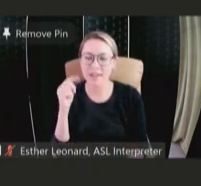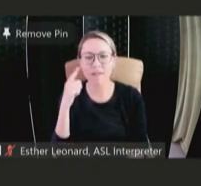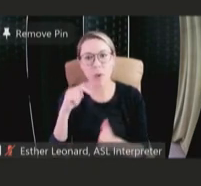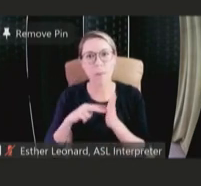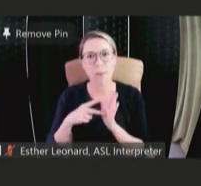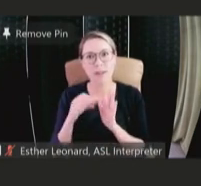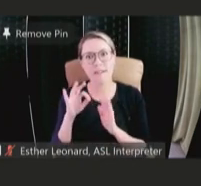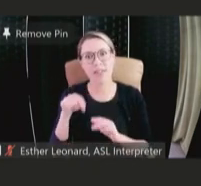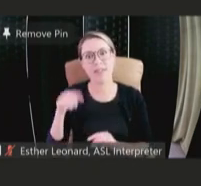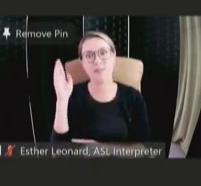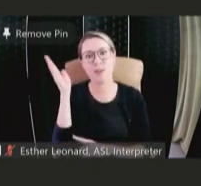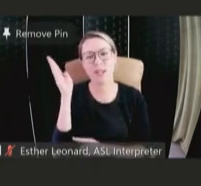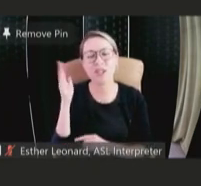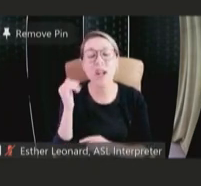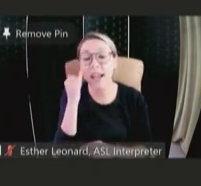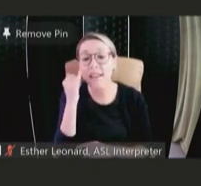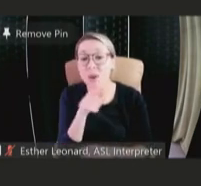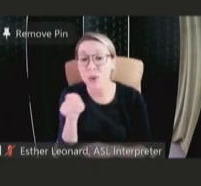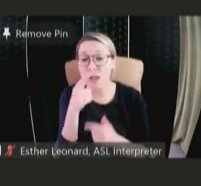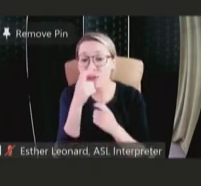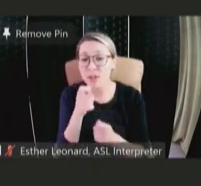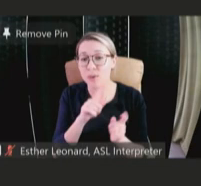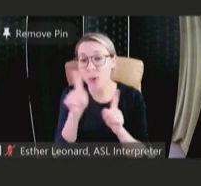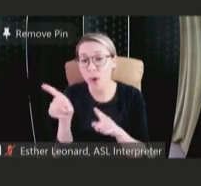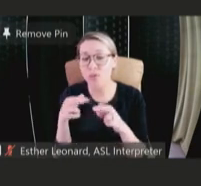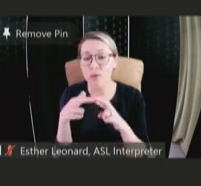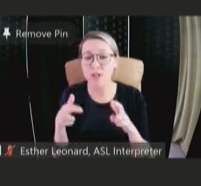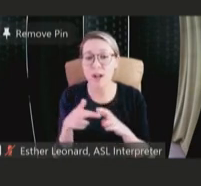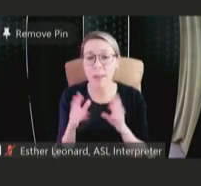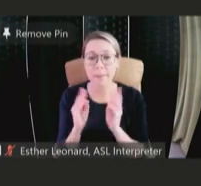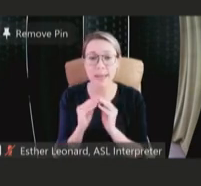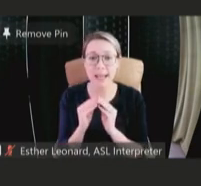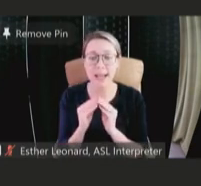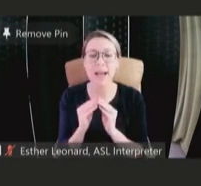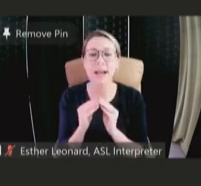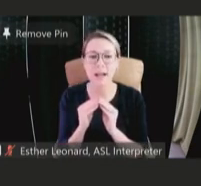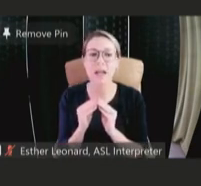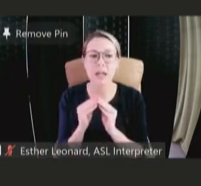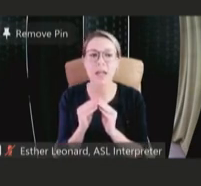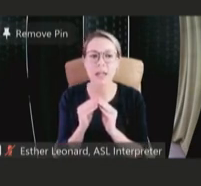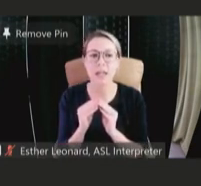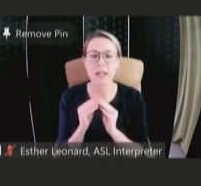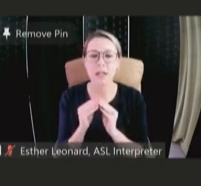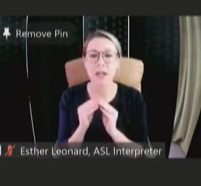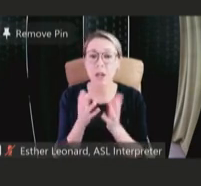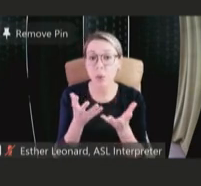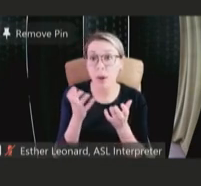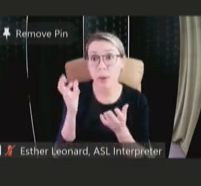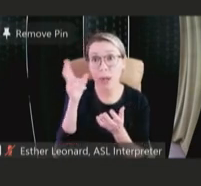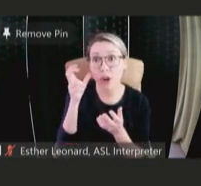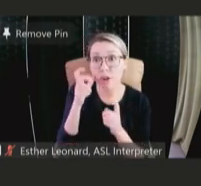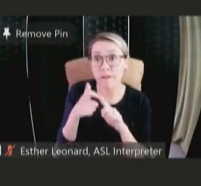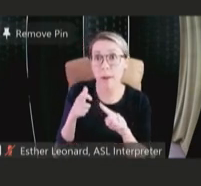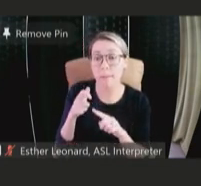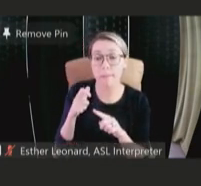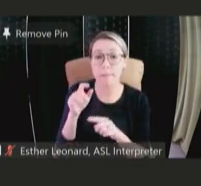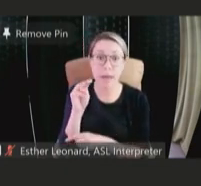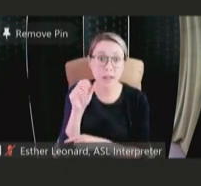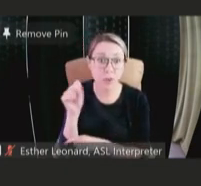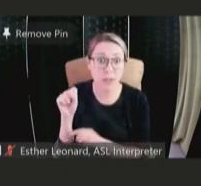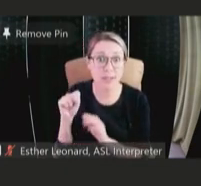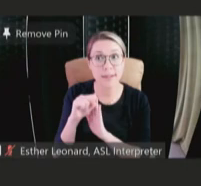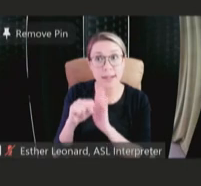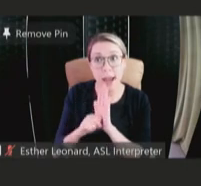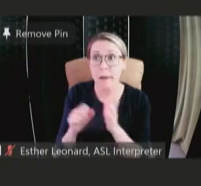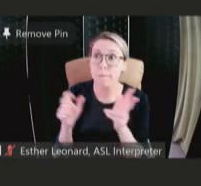And so if you are interested in attending the regional meeting to hear from the state and to meet with other